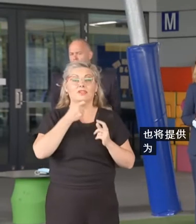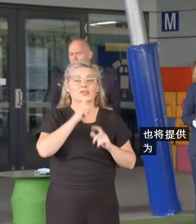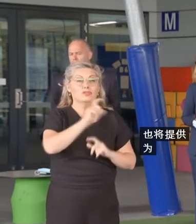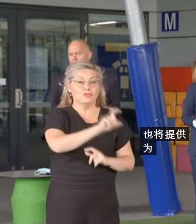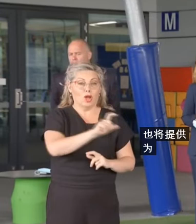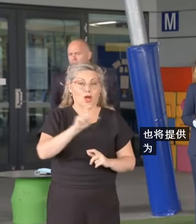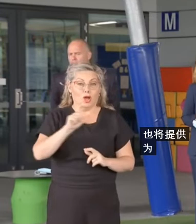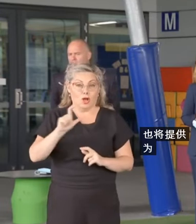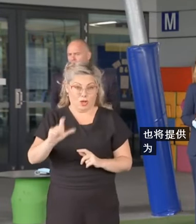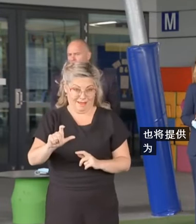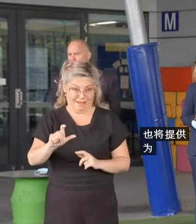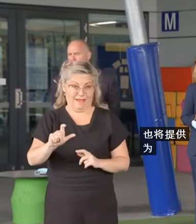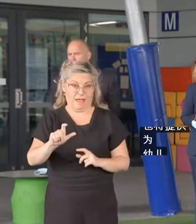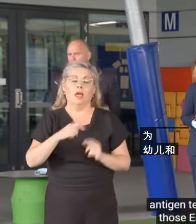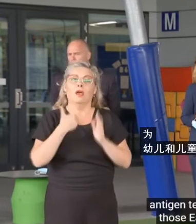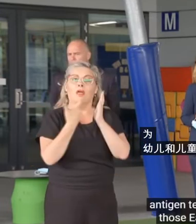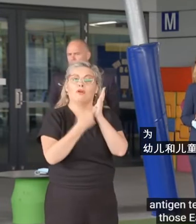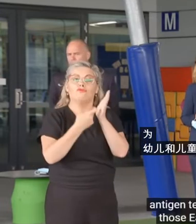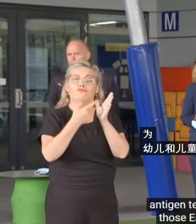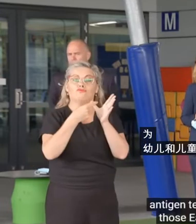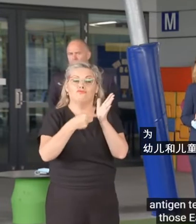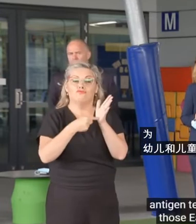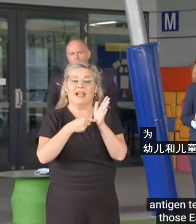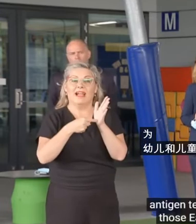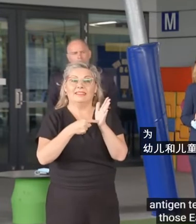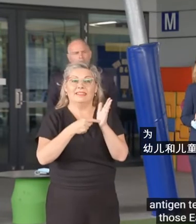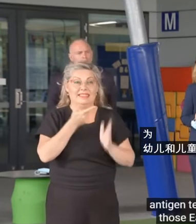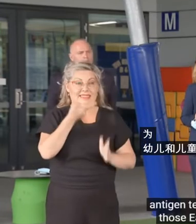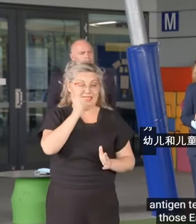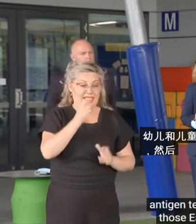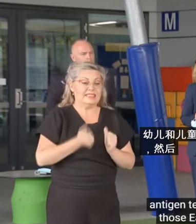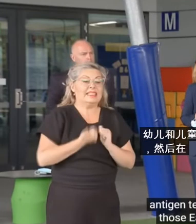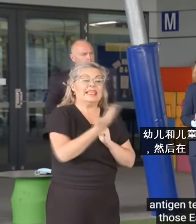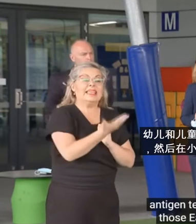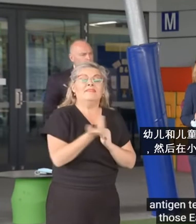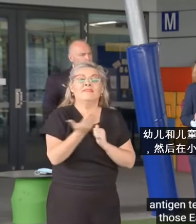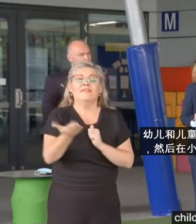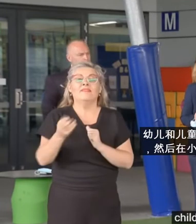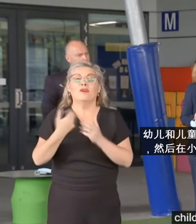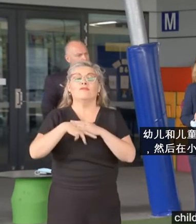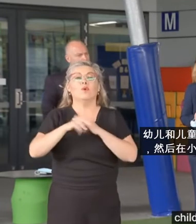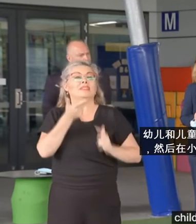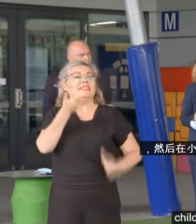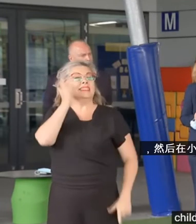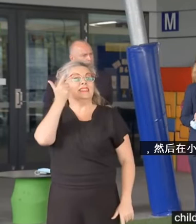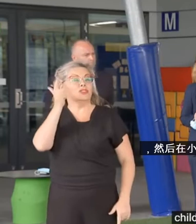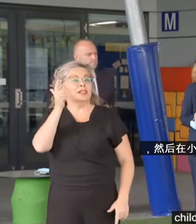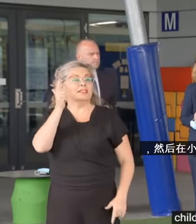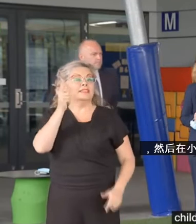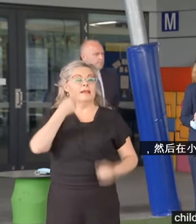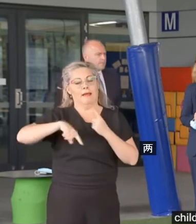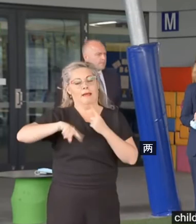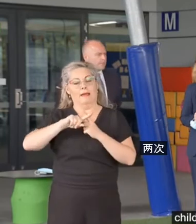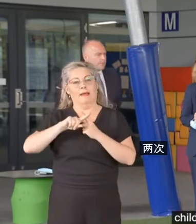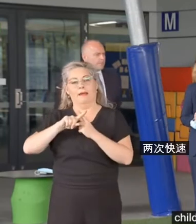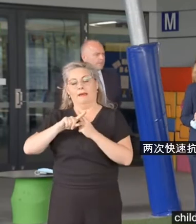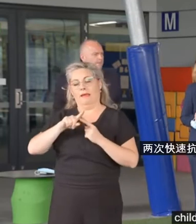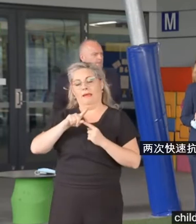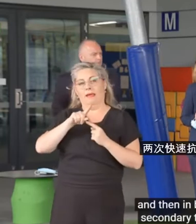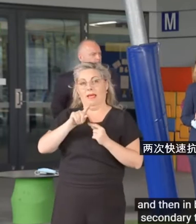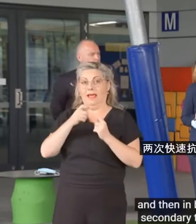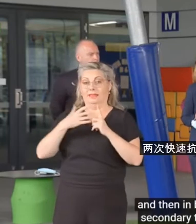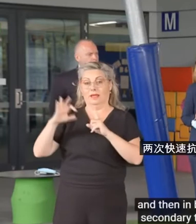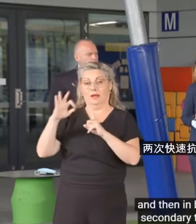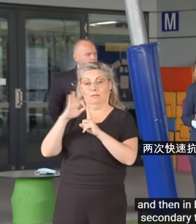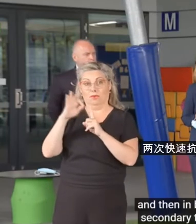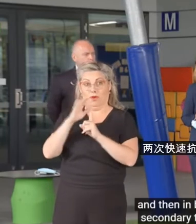for teachers in those early childhood and childcare settings, and then in both primary and secondary school, 2 rapid